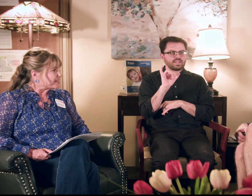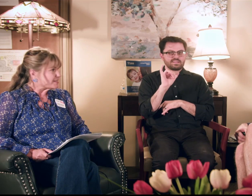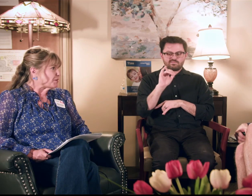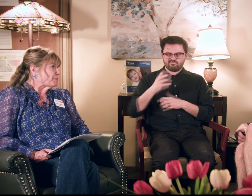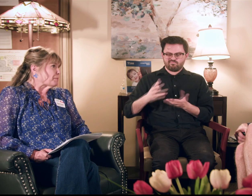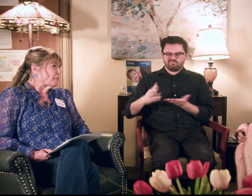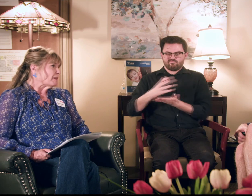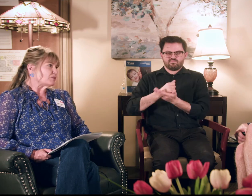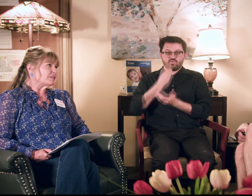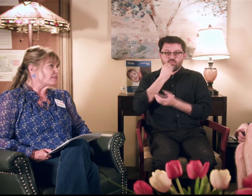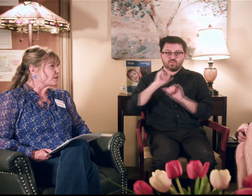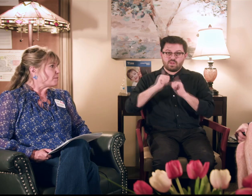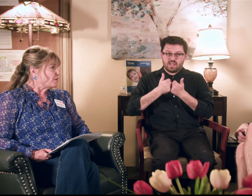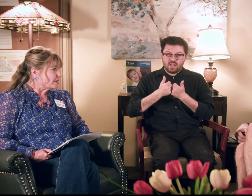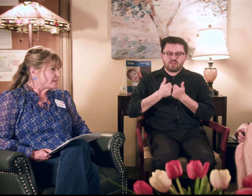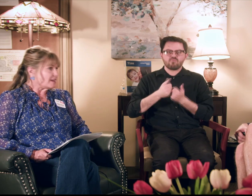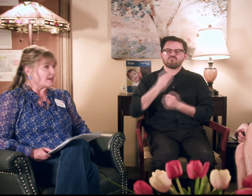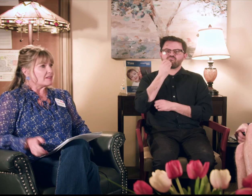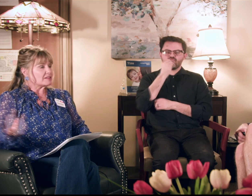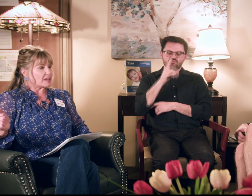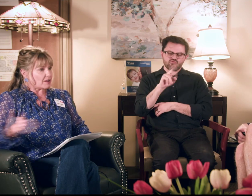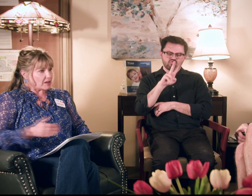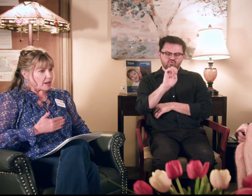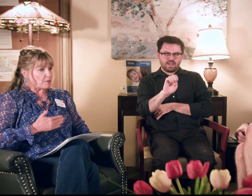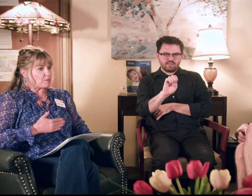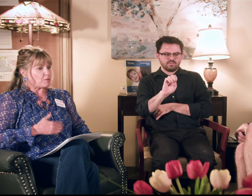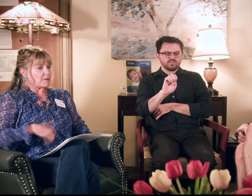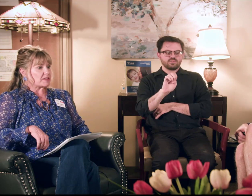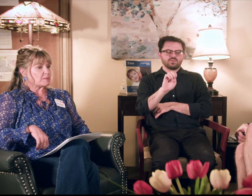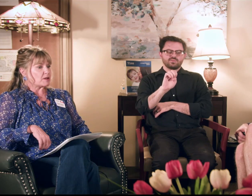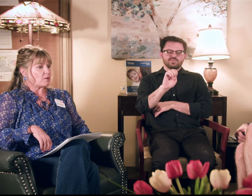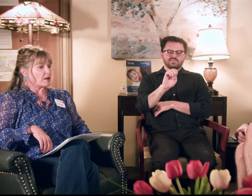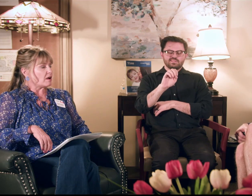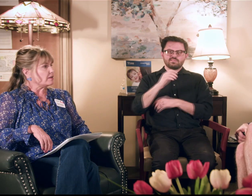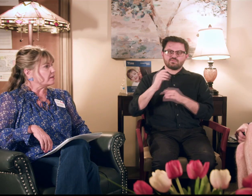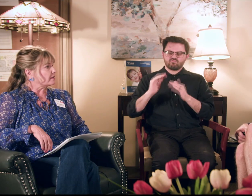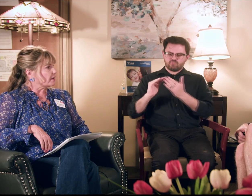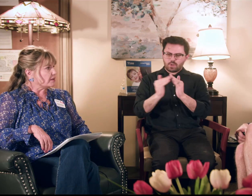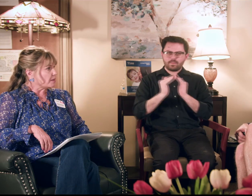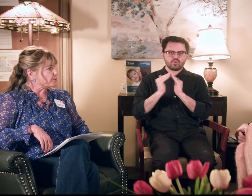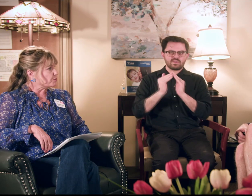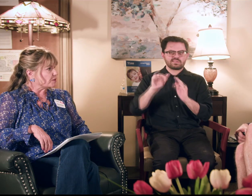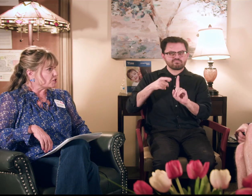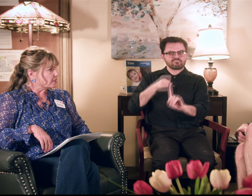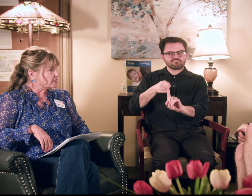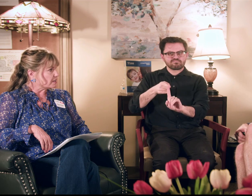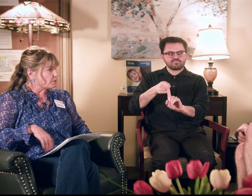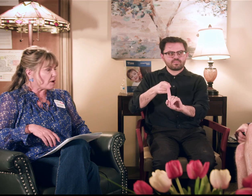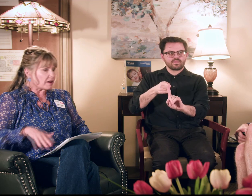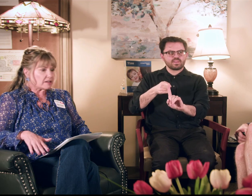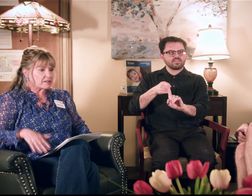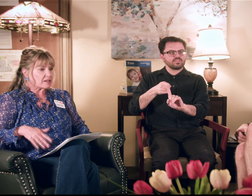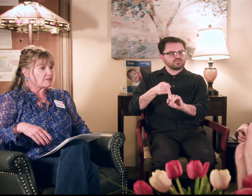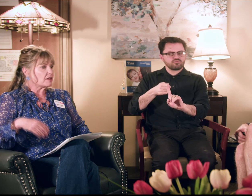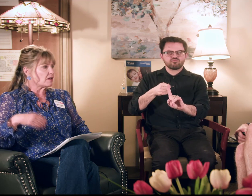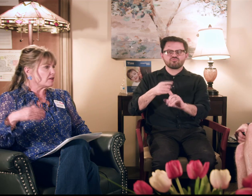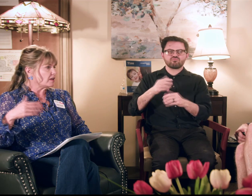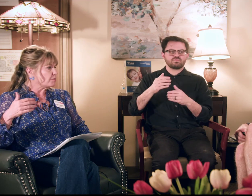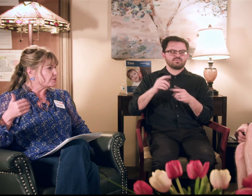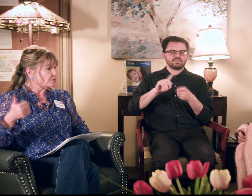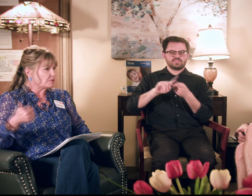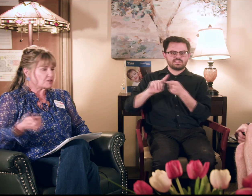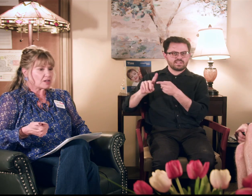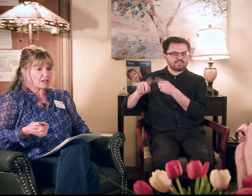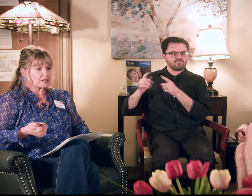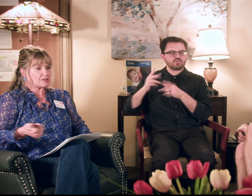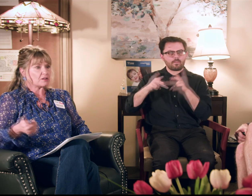food drives. So it's That's this amazing. community, this caring neighbor movement that's been going on, caring neighbors reaching into their pockets, giving,